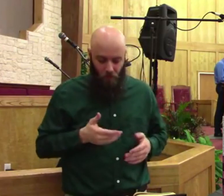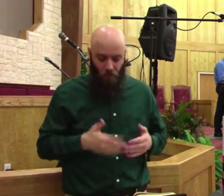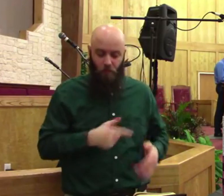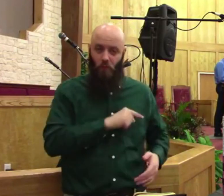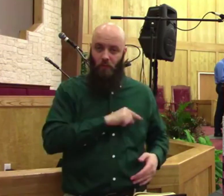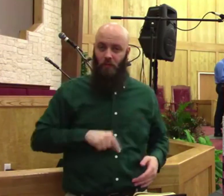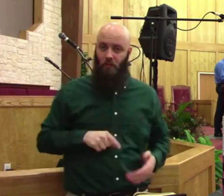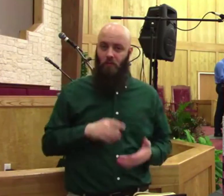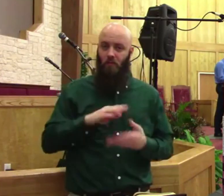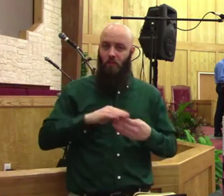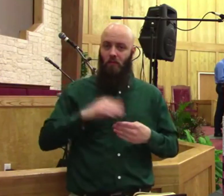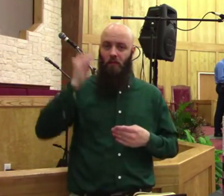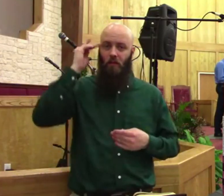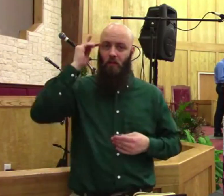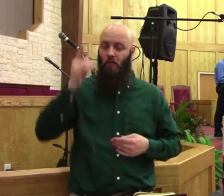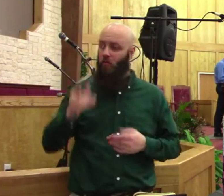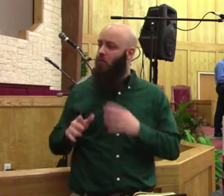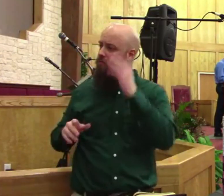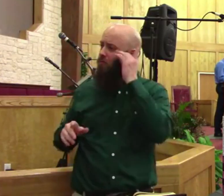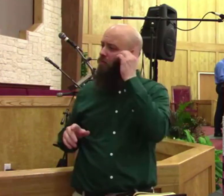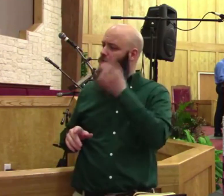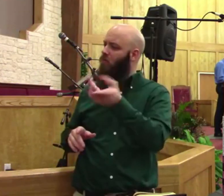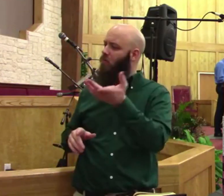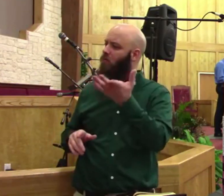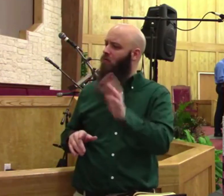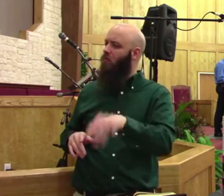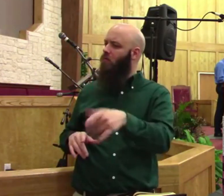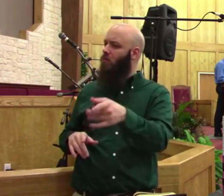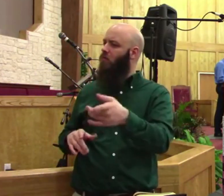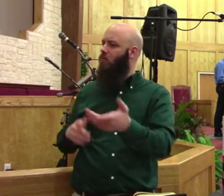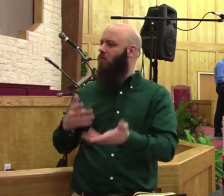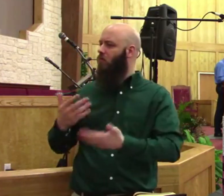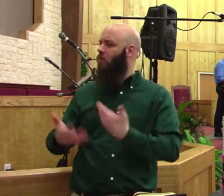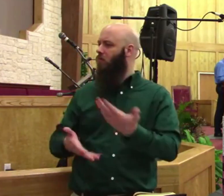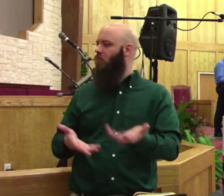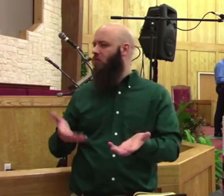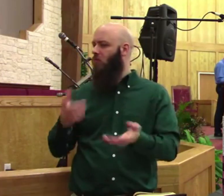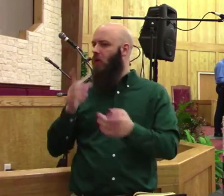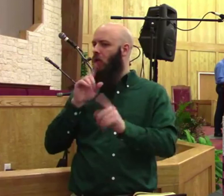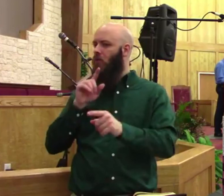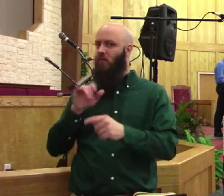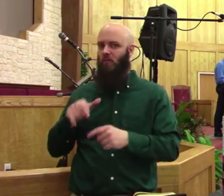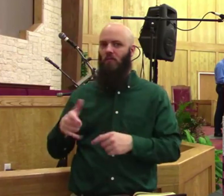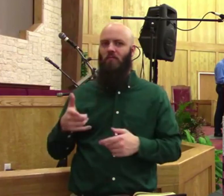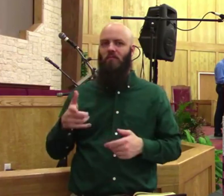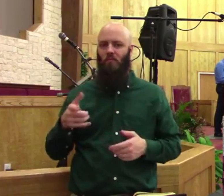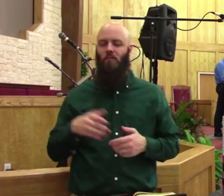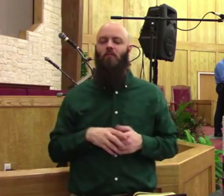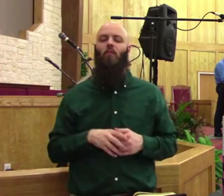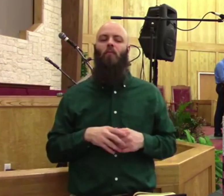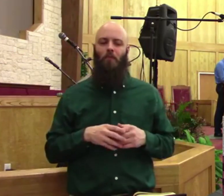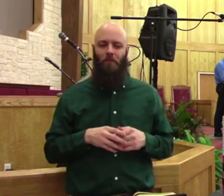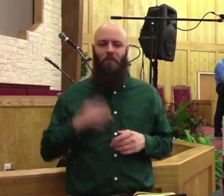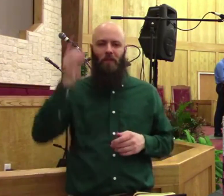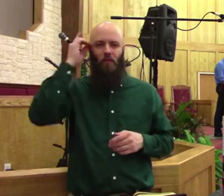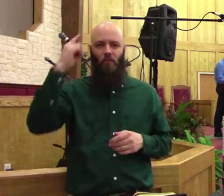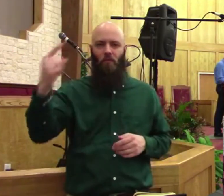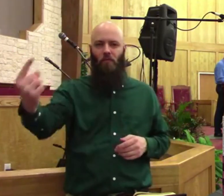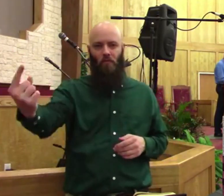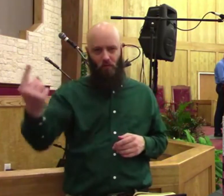language, the shadow of the one whom all the ultimate questions are answered. And so Daniel comes in verse